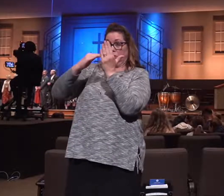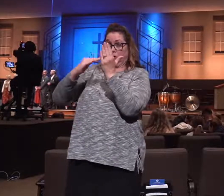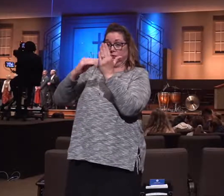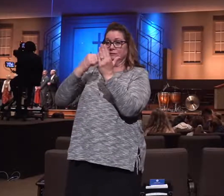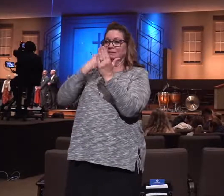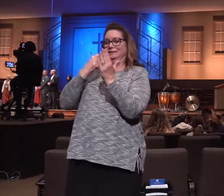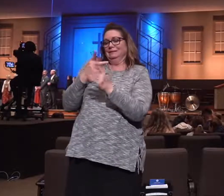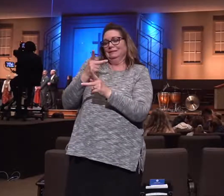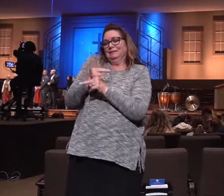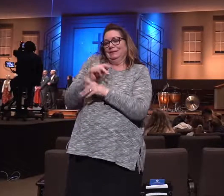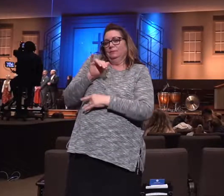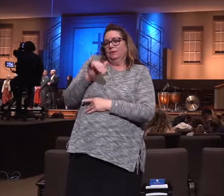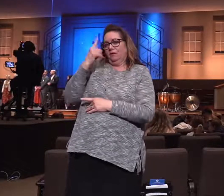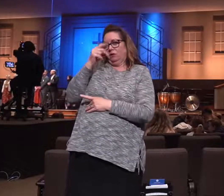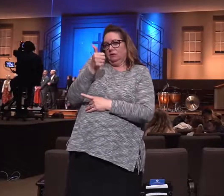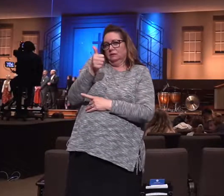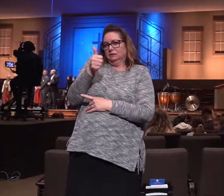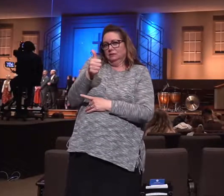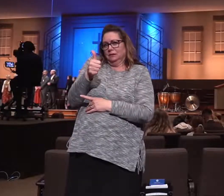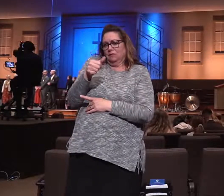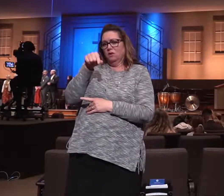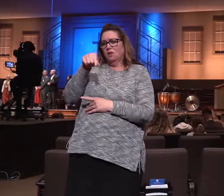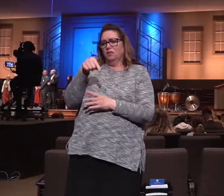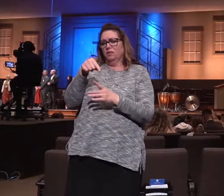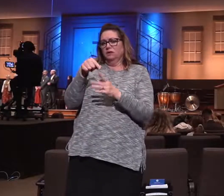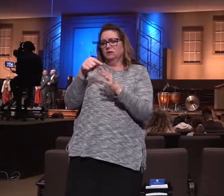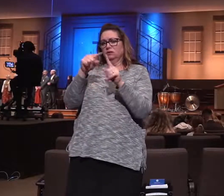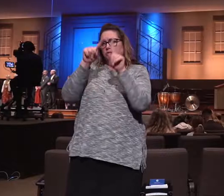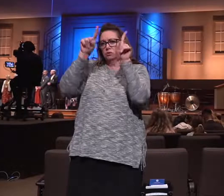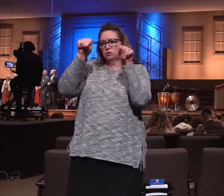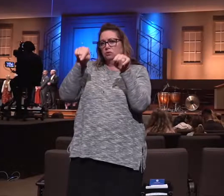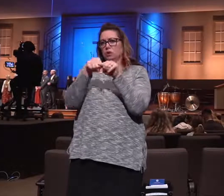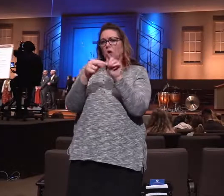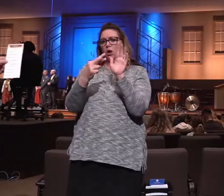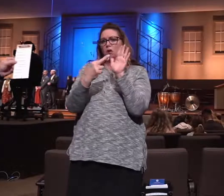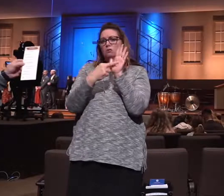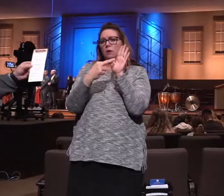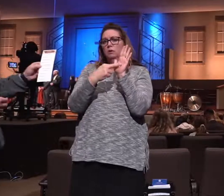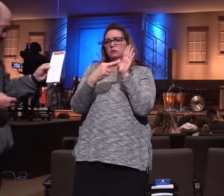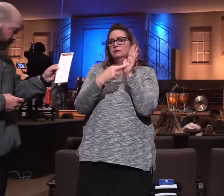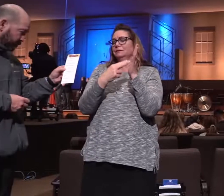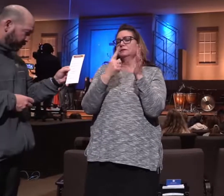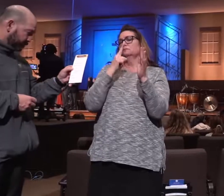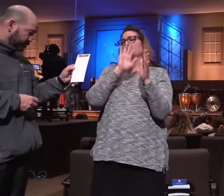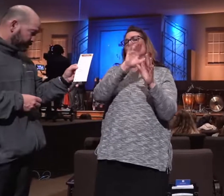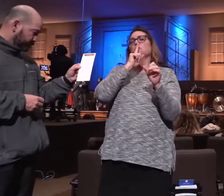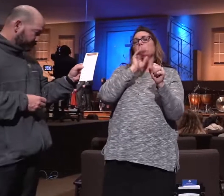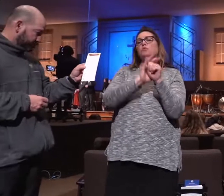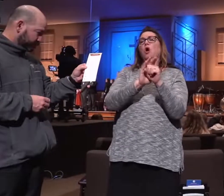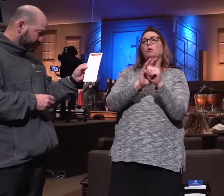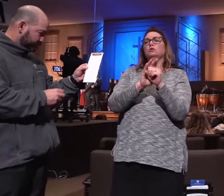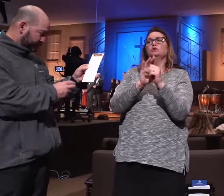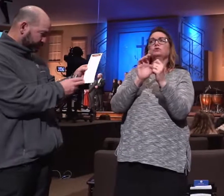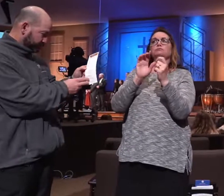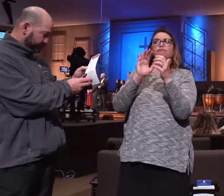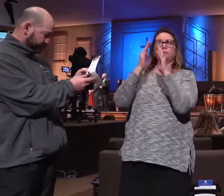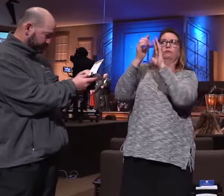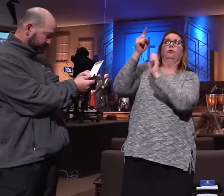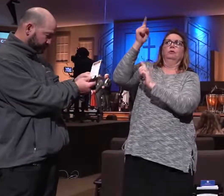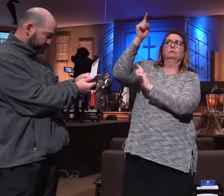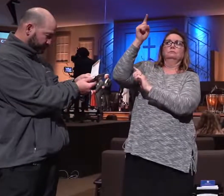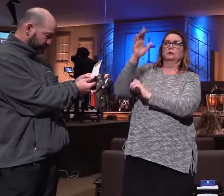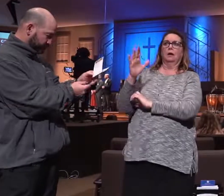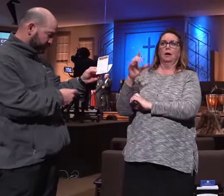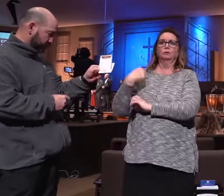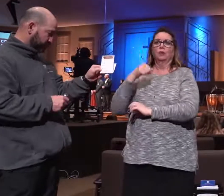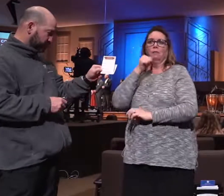God. I further understand I'll not be contacted if for some reason I'm unable to keep this commitment. This is not about the church badgering you. This